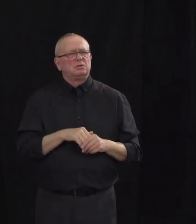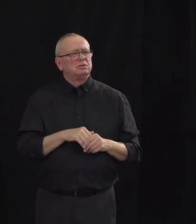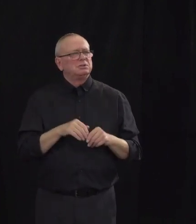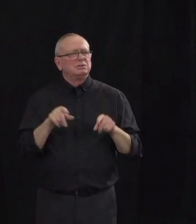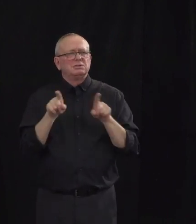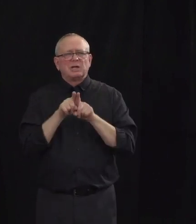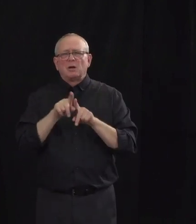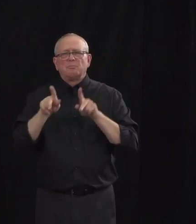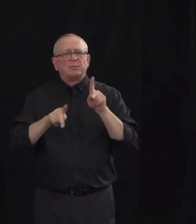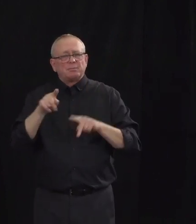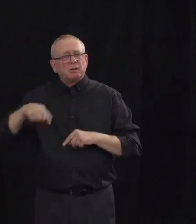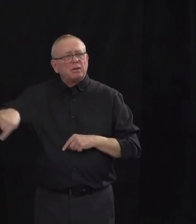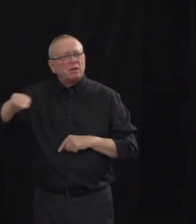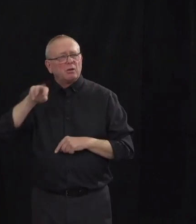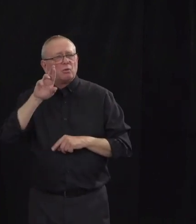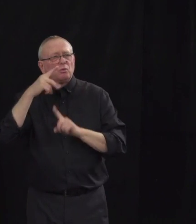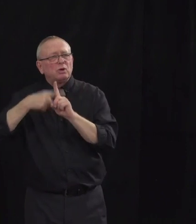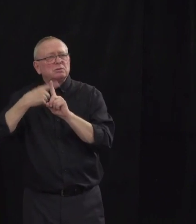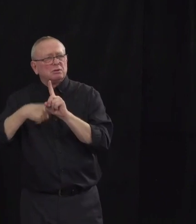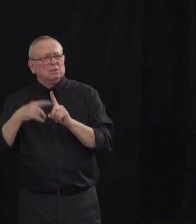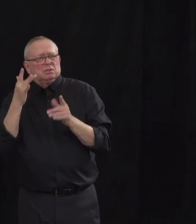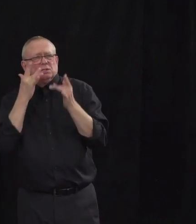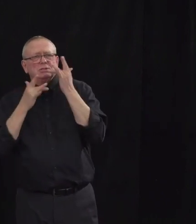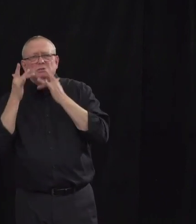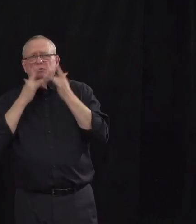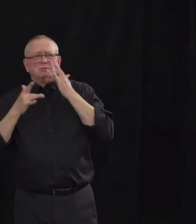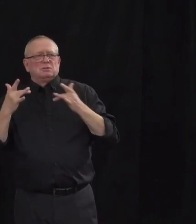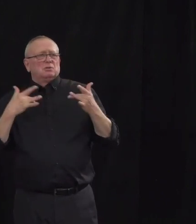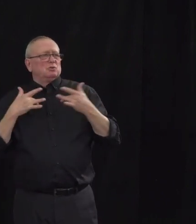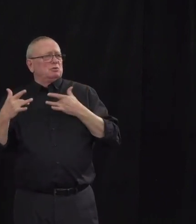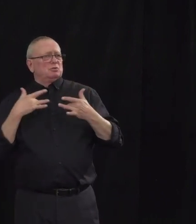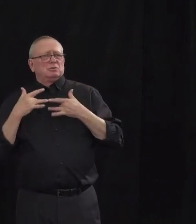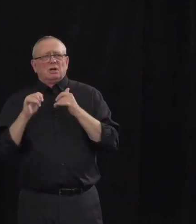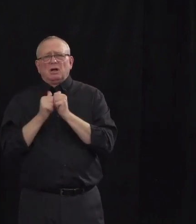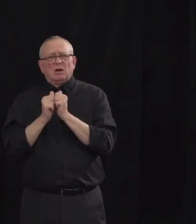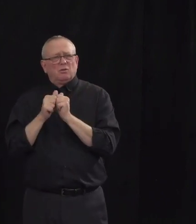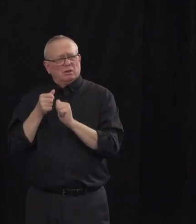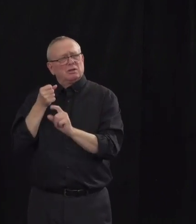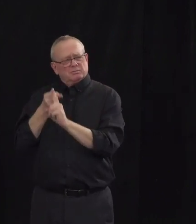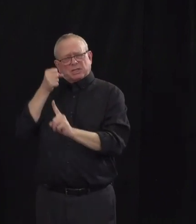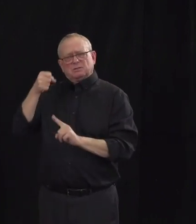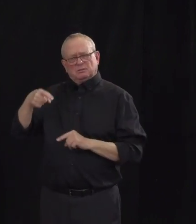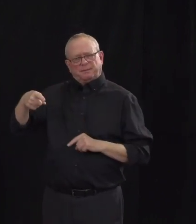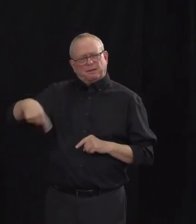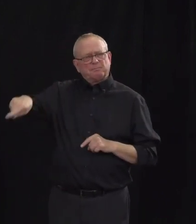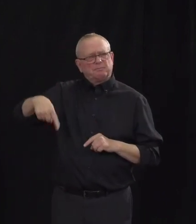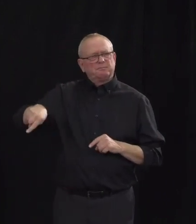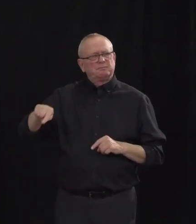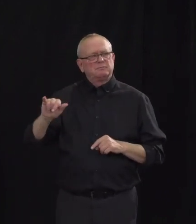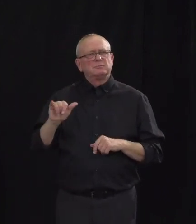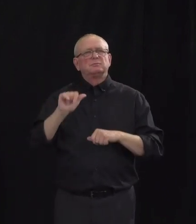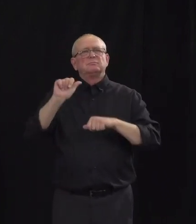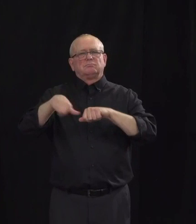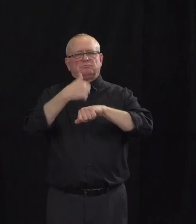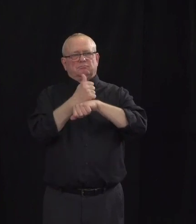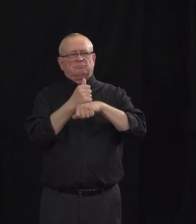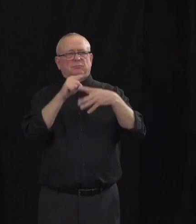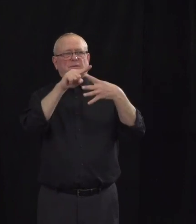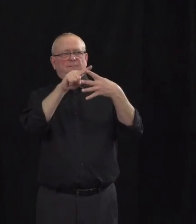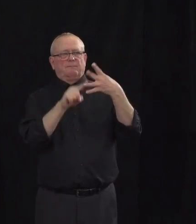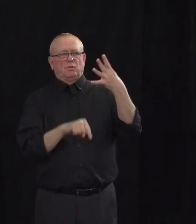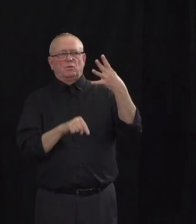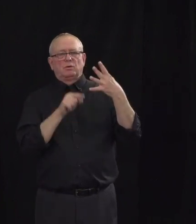these measures are designed to help mitigate these impacts. But these measures are also about public safety to help prevent the spread